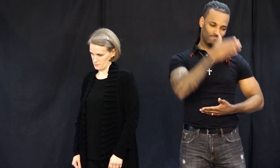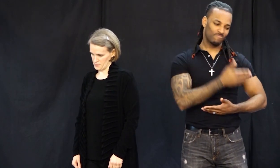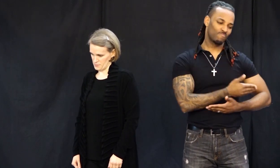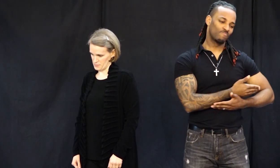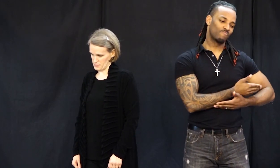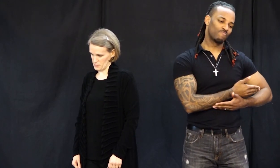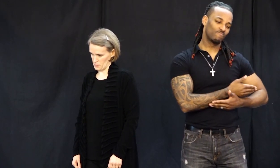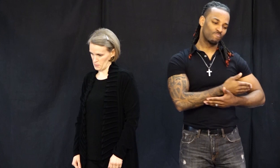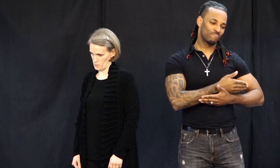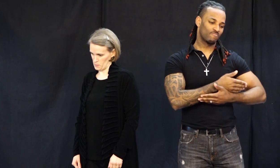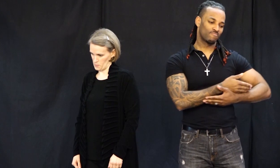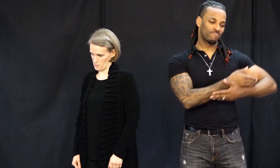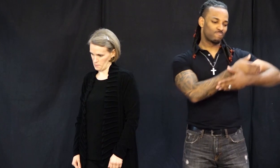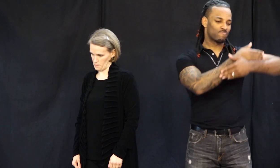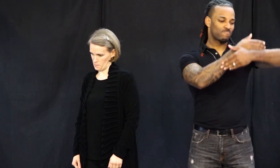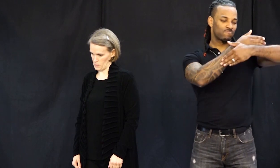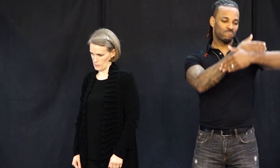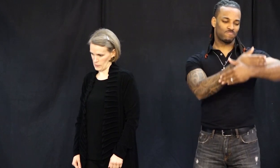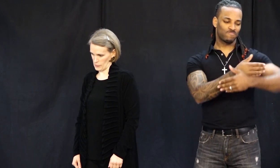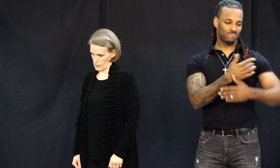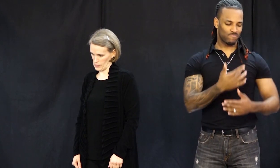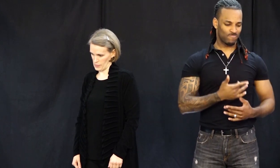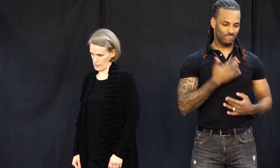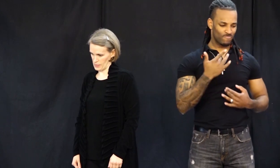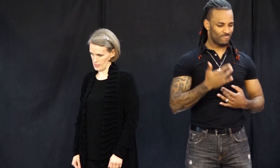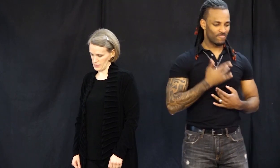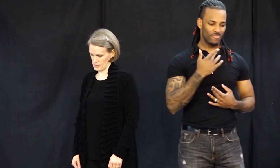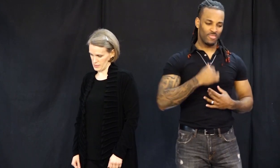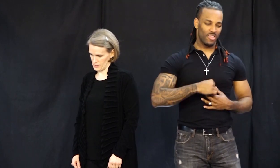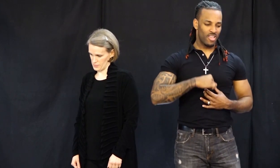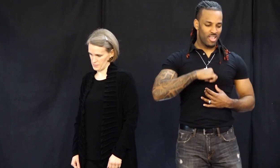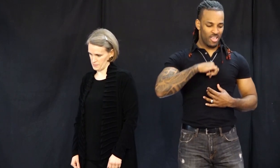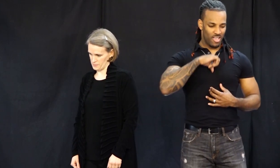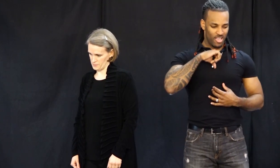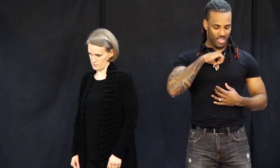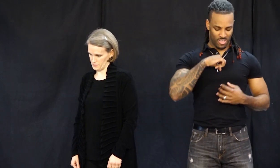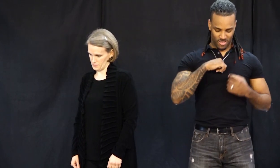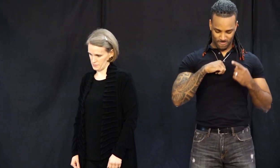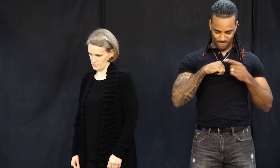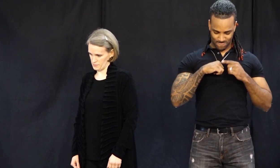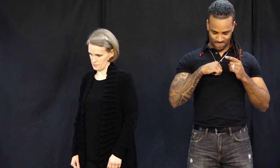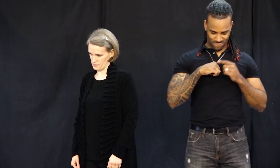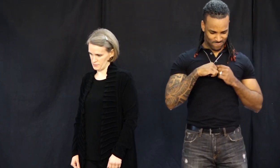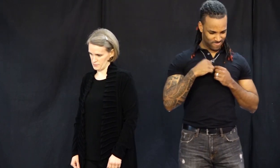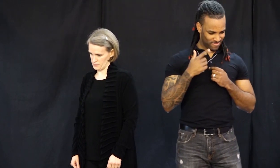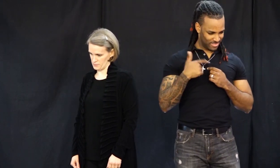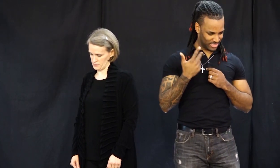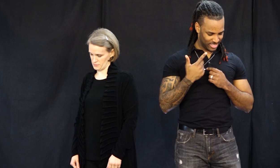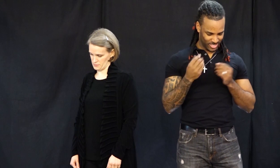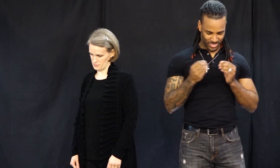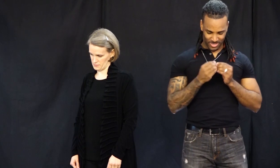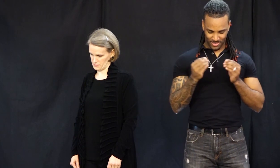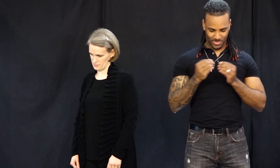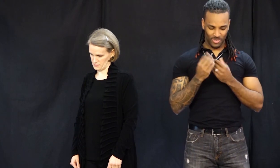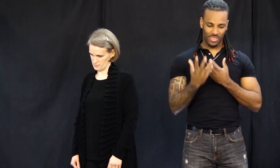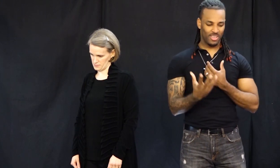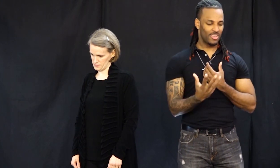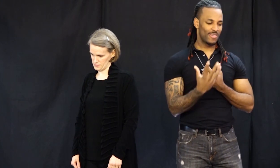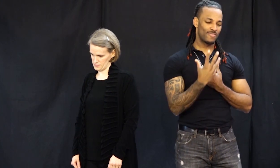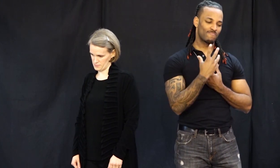son. Pride is not the word I'm looking for. There is so much more inside me